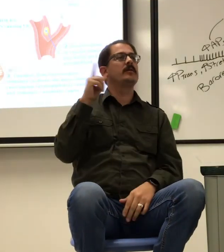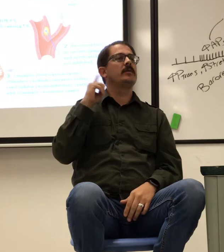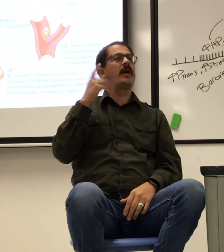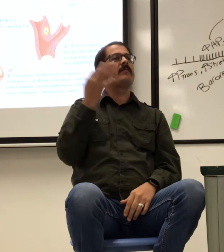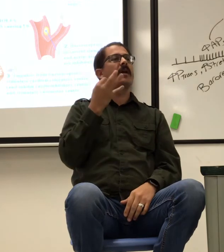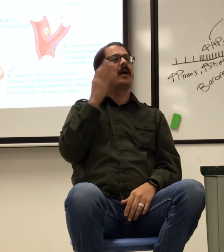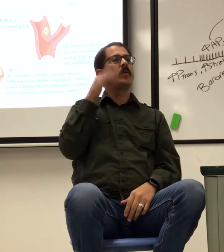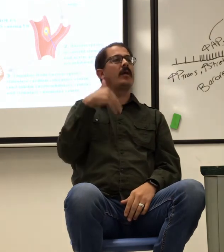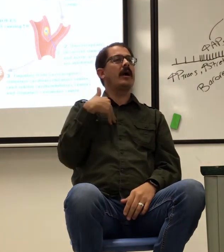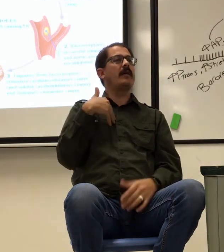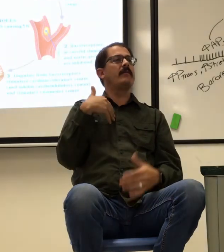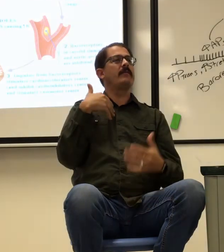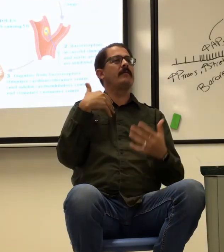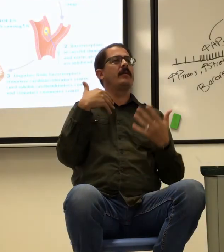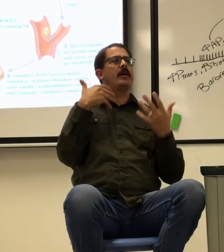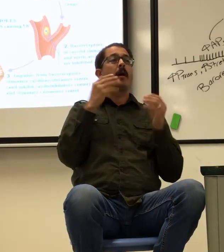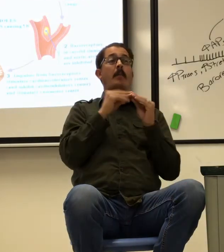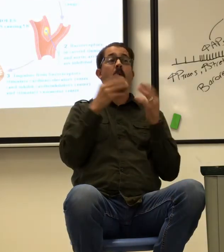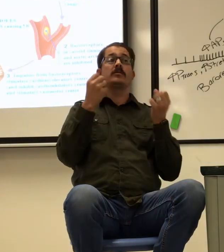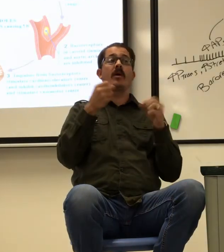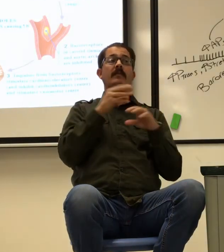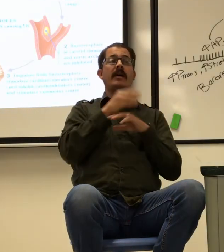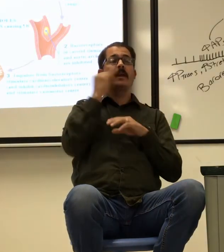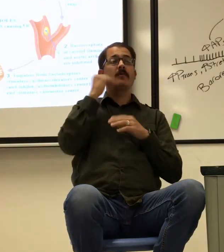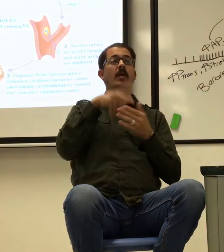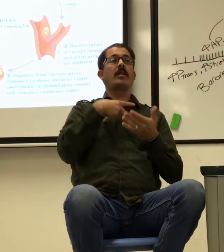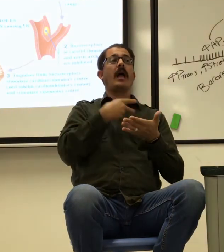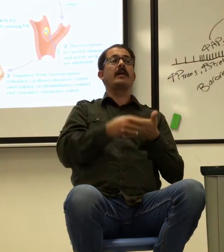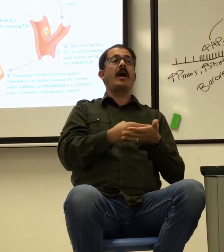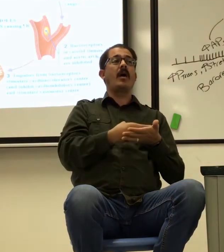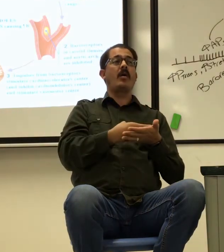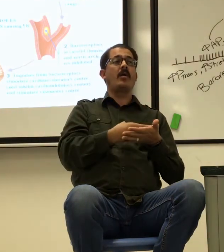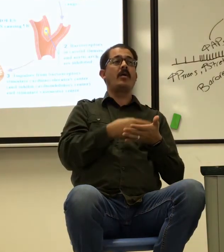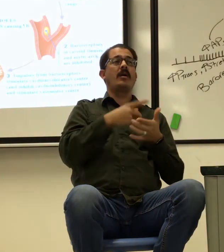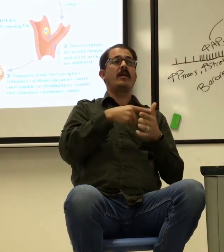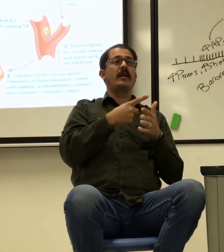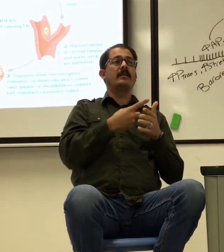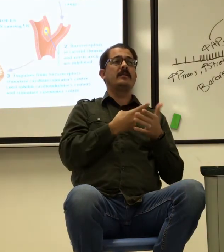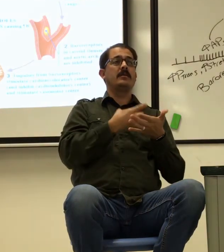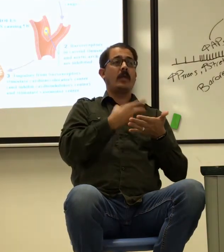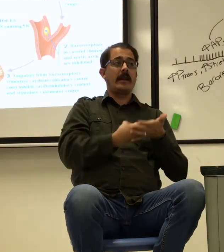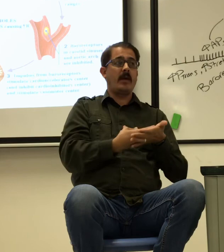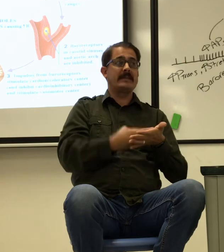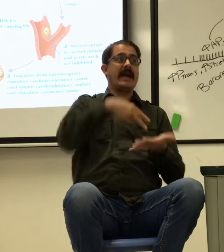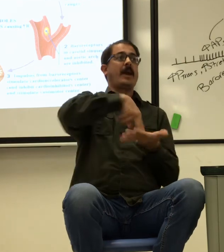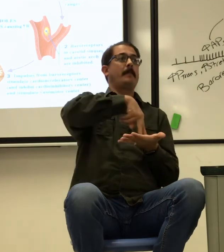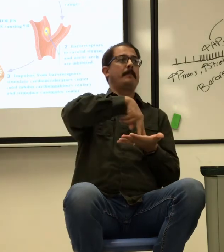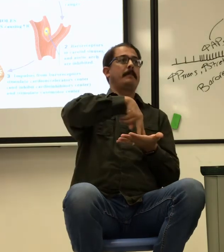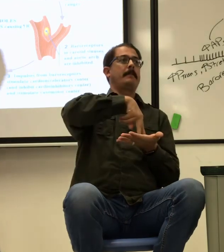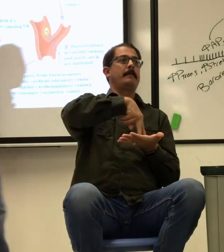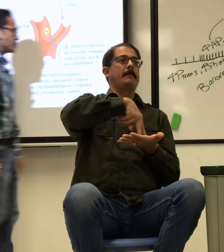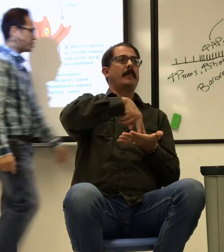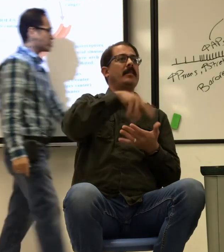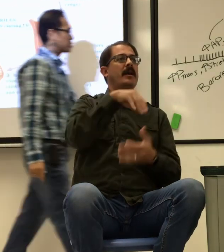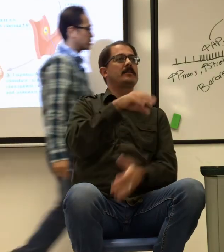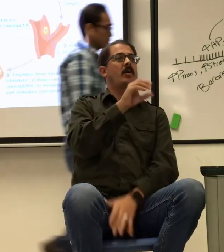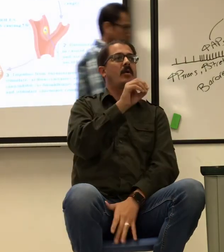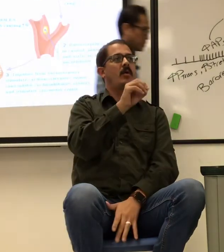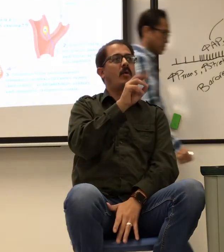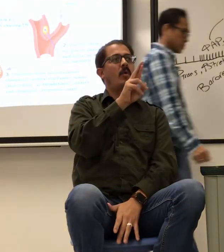Friday, it's going to have a stronger effect if you lie down and then stand up. It's called orthostatic